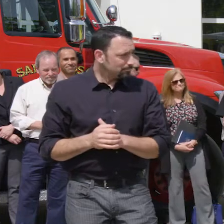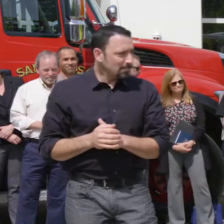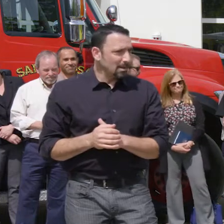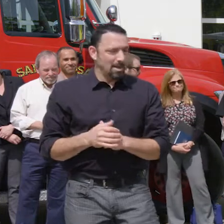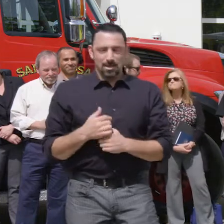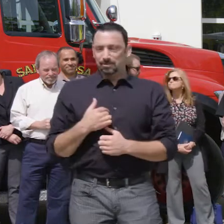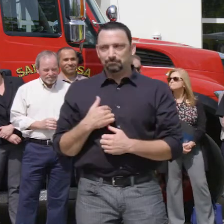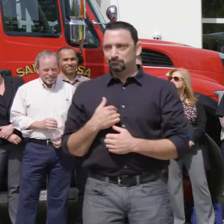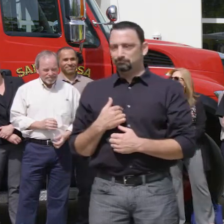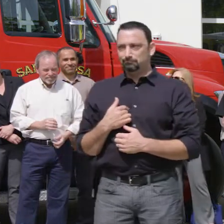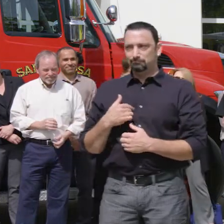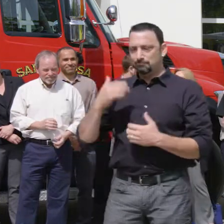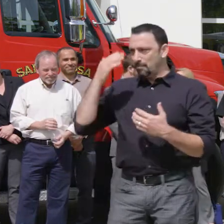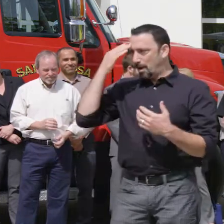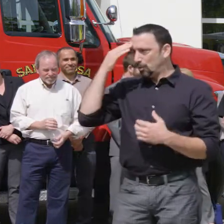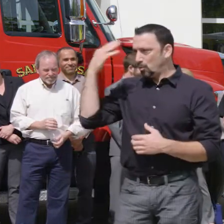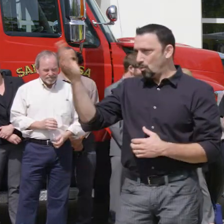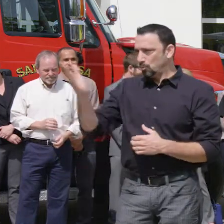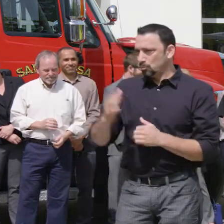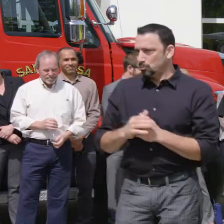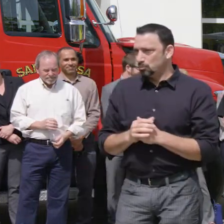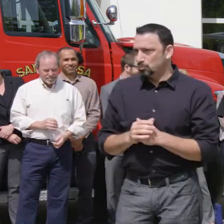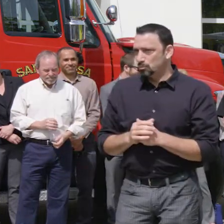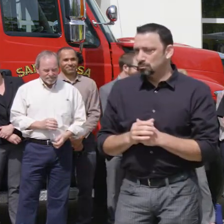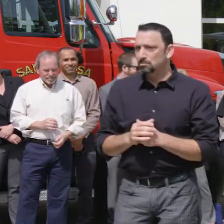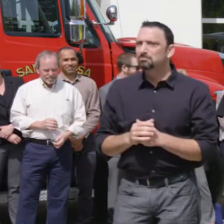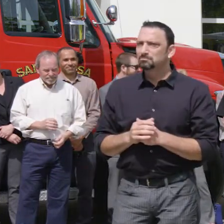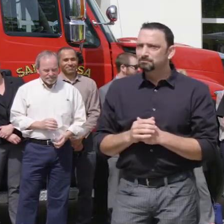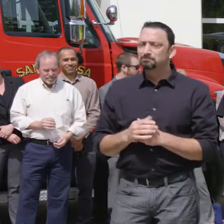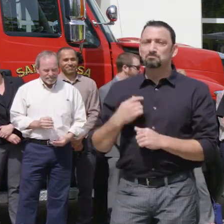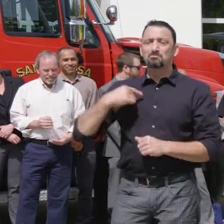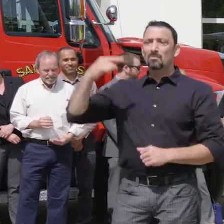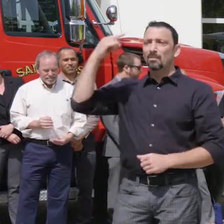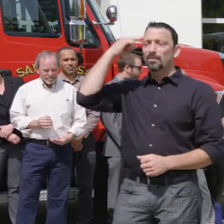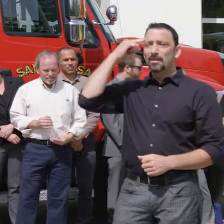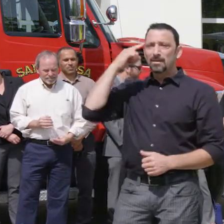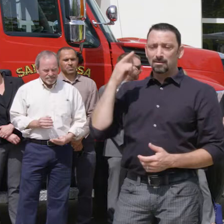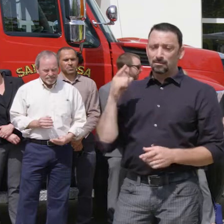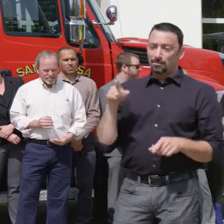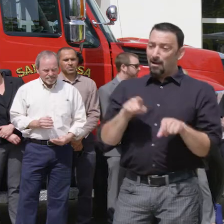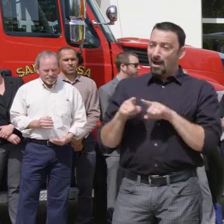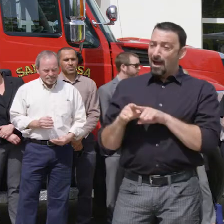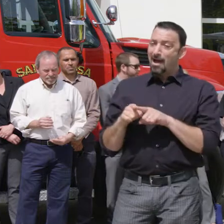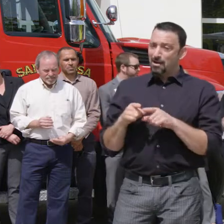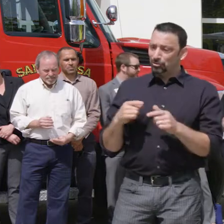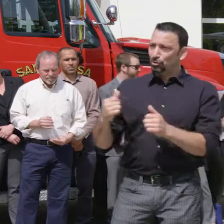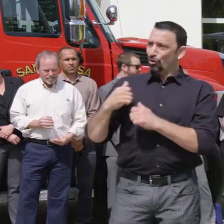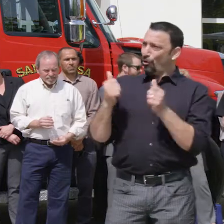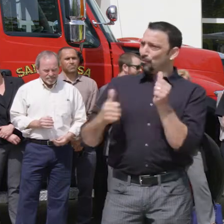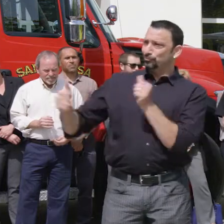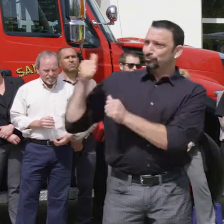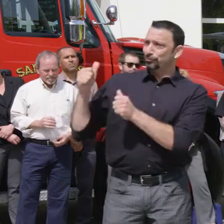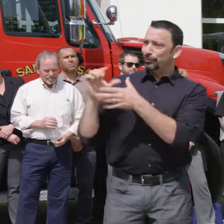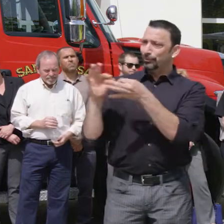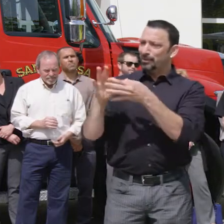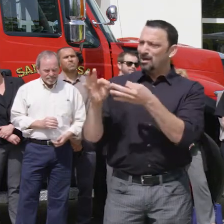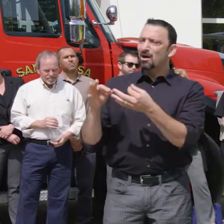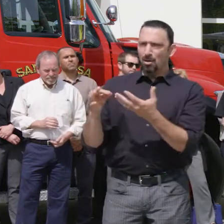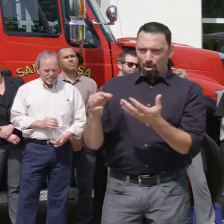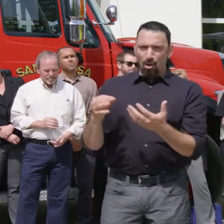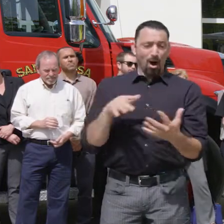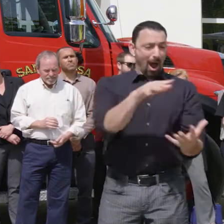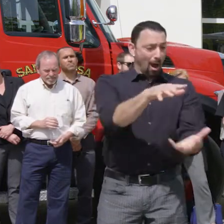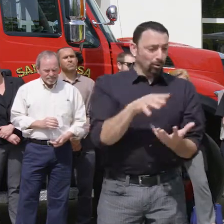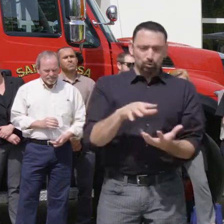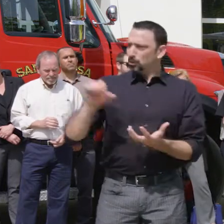I don't, but I think as the colonel already said, it went to several other landfills,